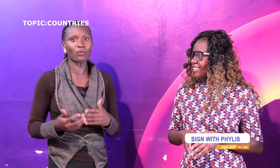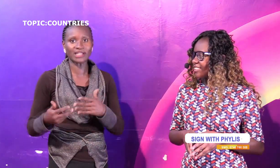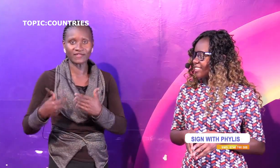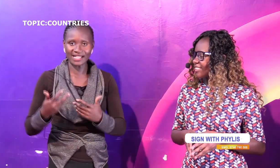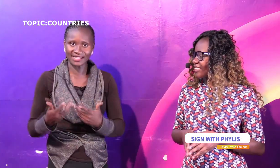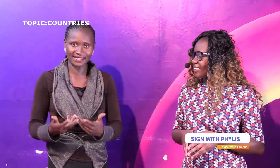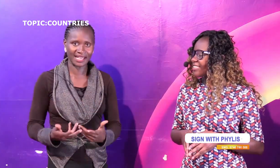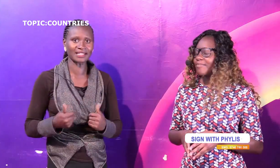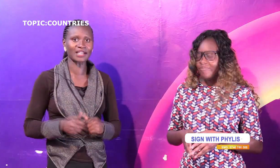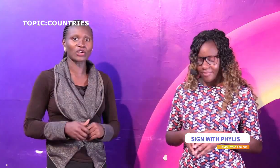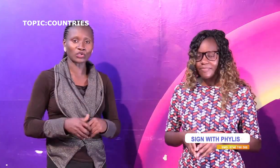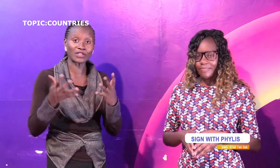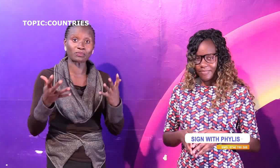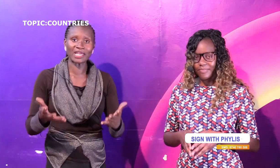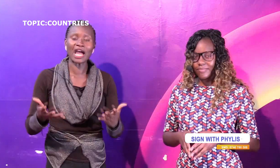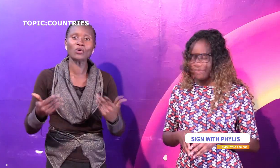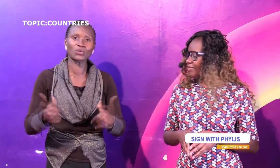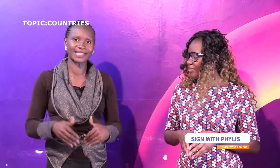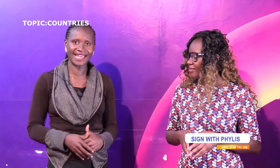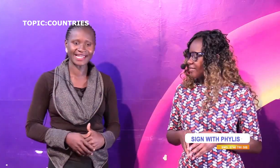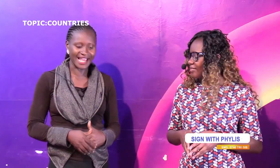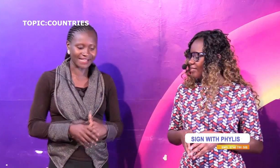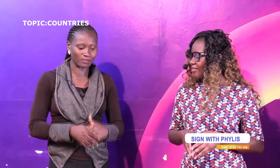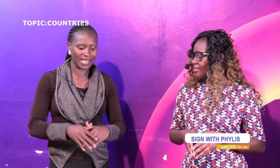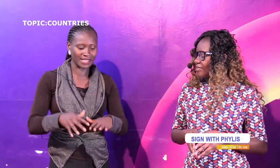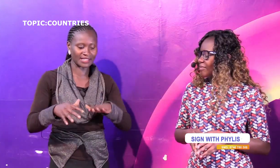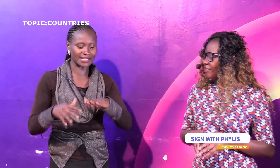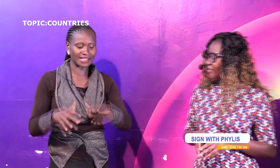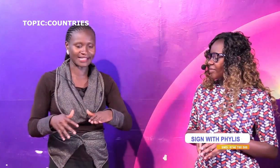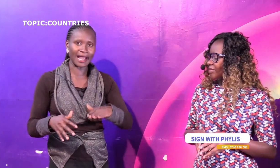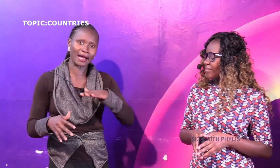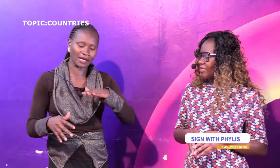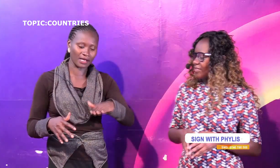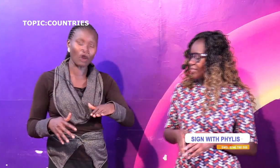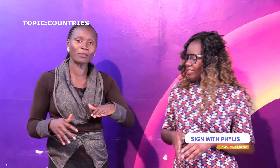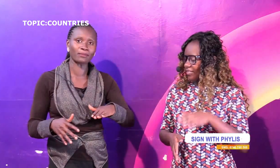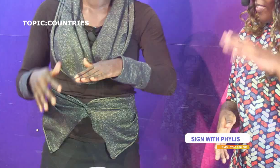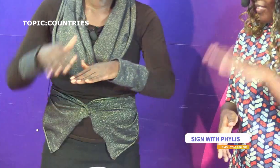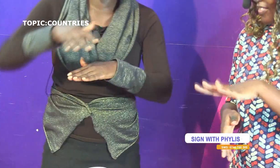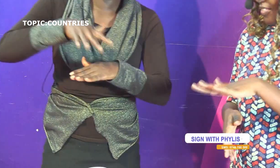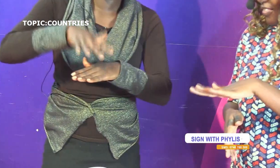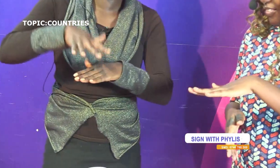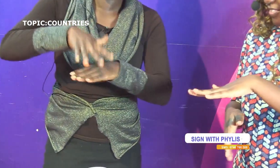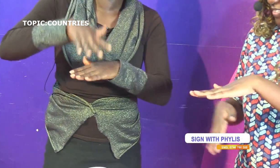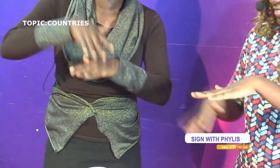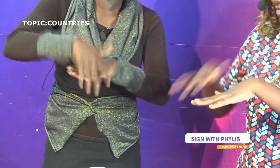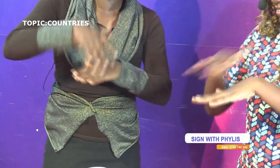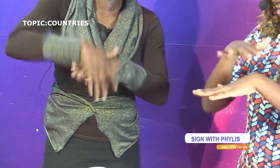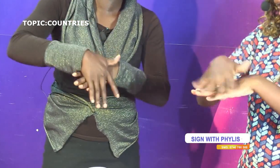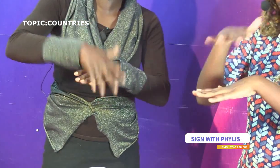just signed. So Spain, how do we sign Spain? This letter, open palm, you're just making it something pushing downwards